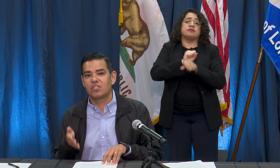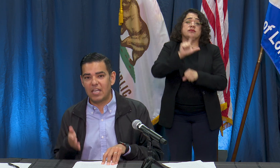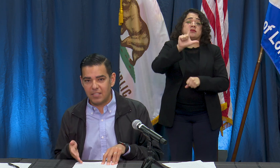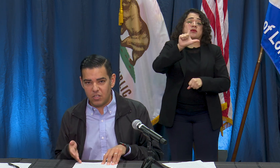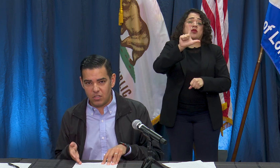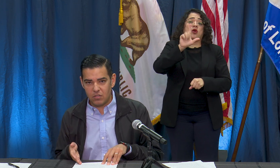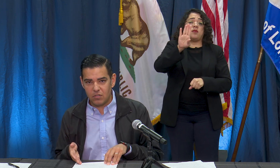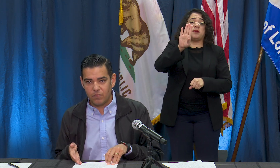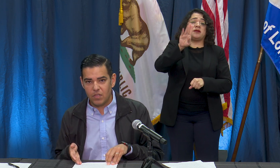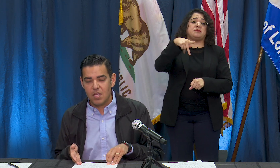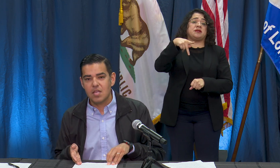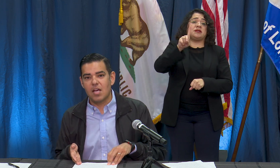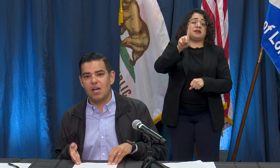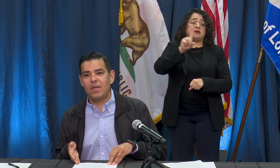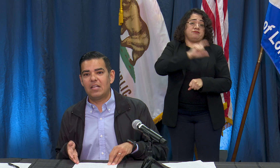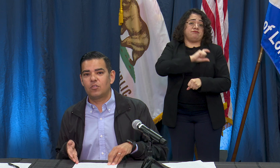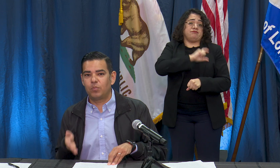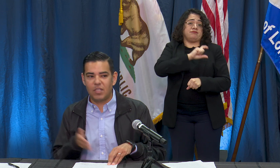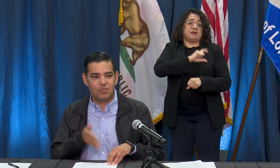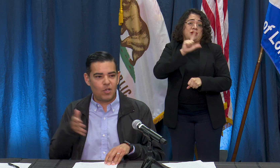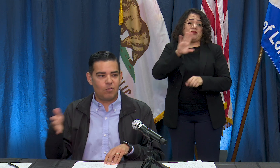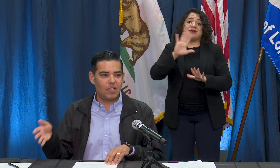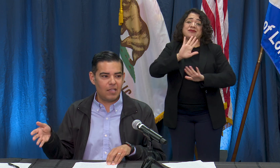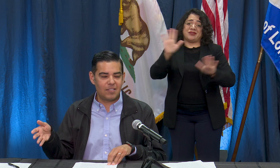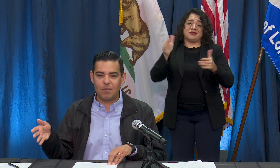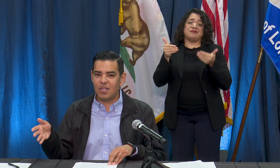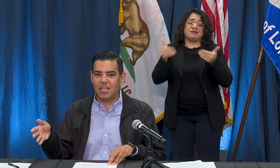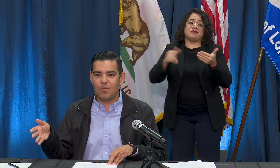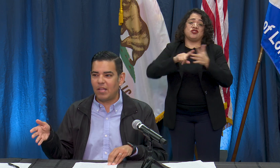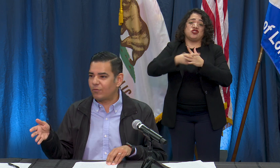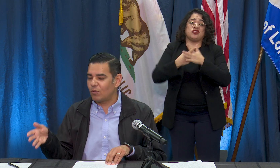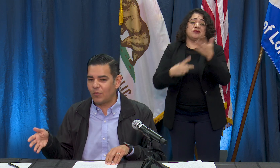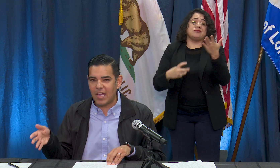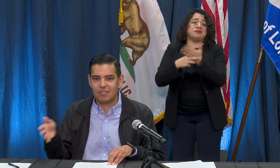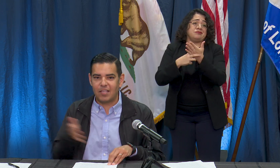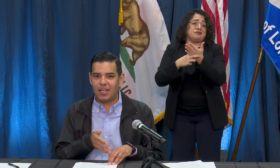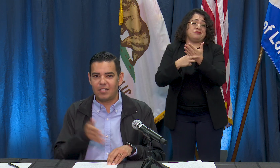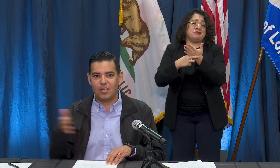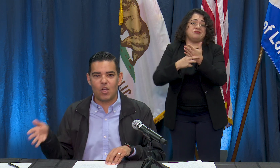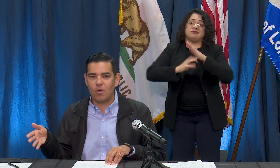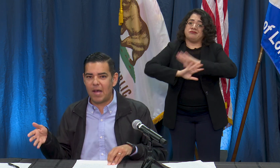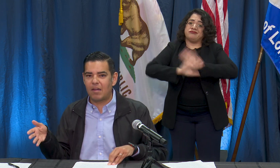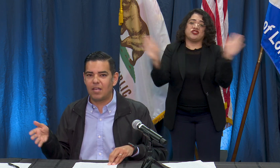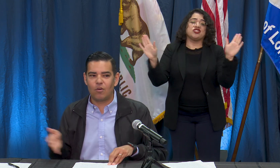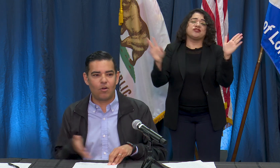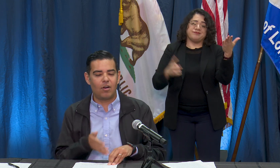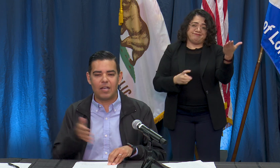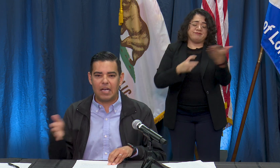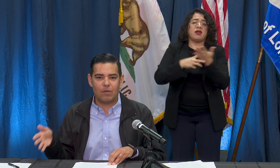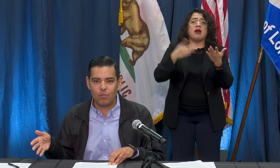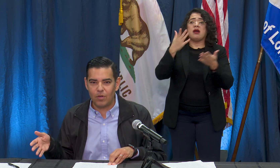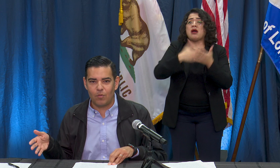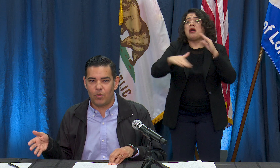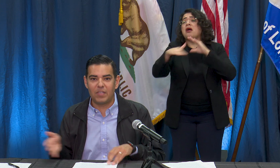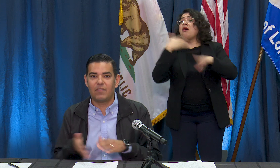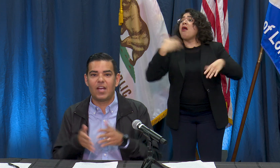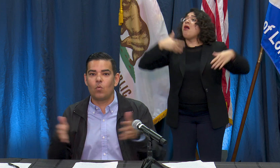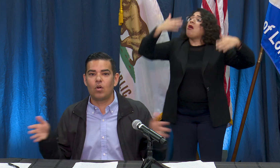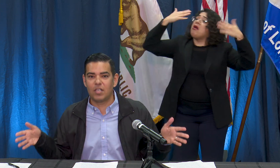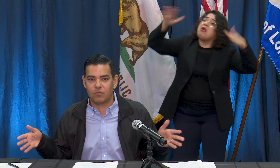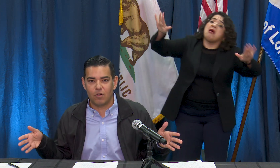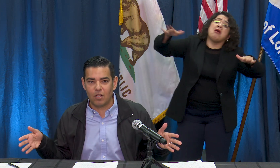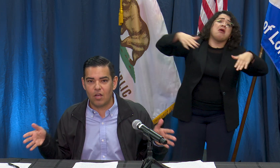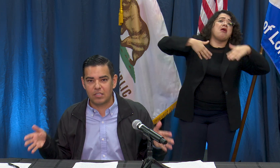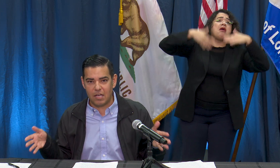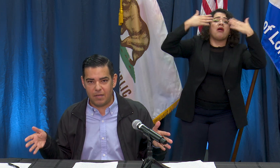out citations. And so please don't send me an email after the fact saying I didn't know about it or we've been giving